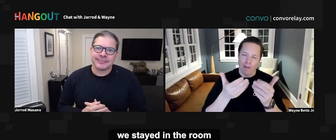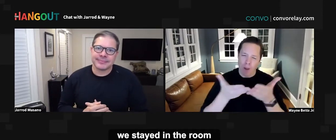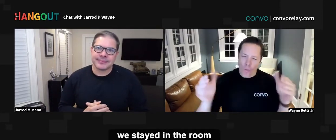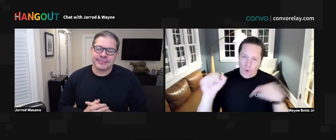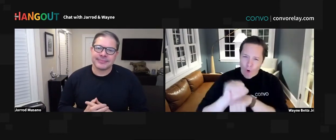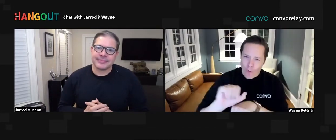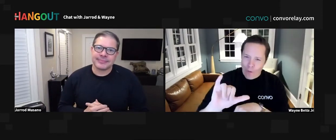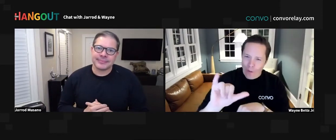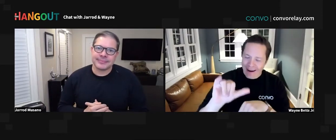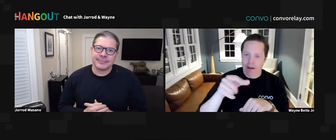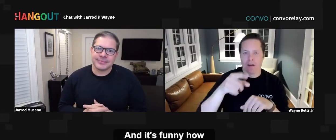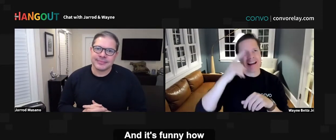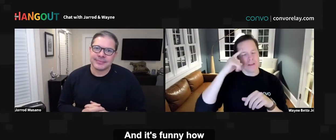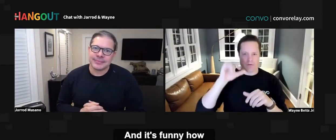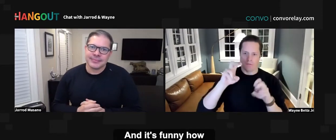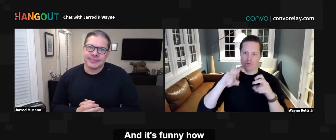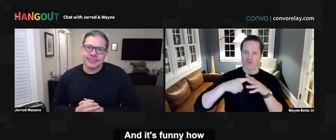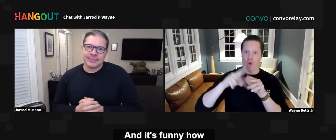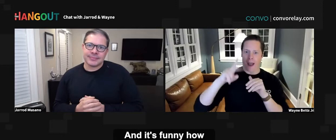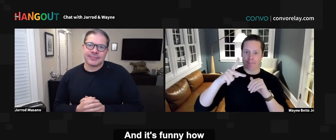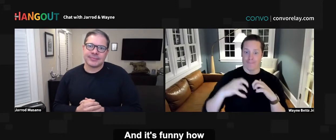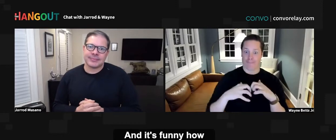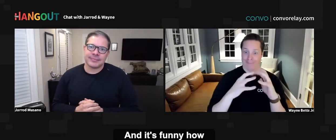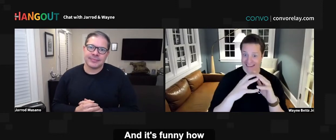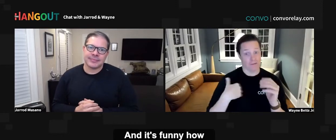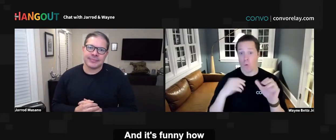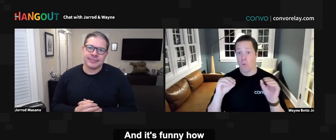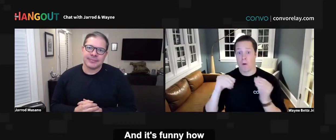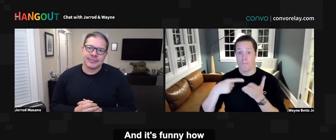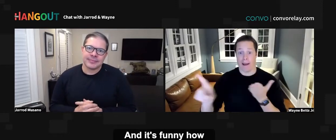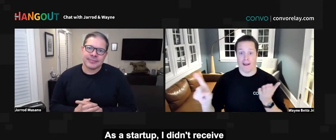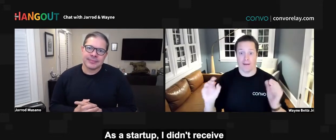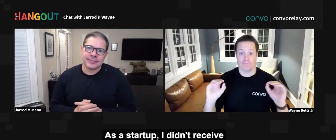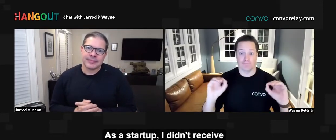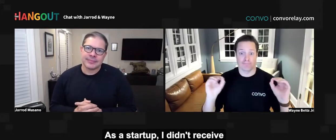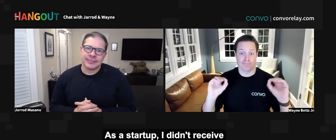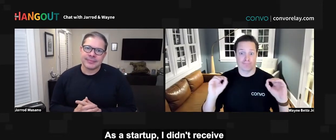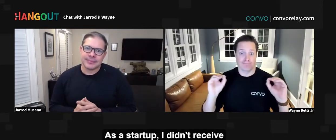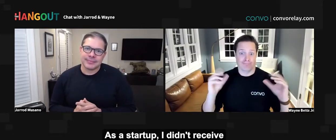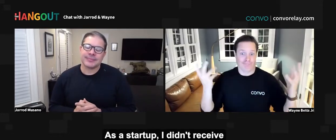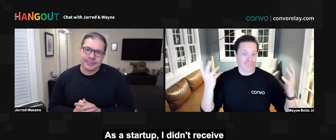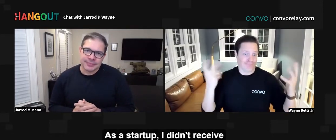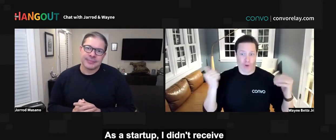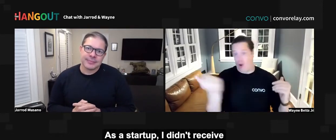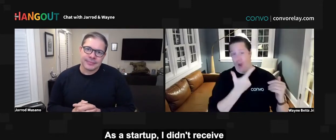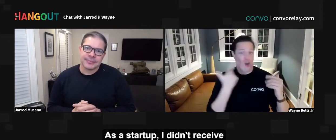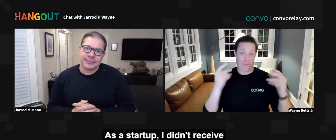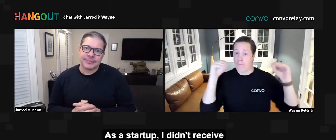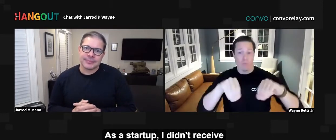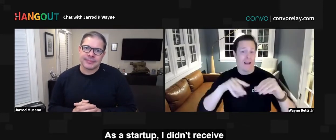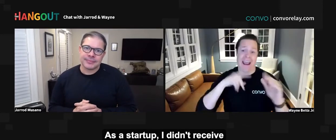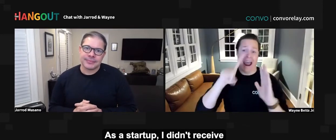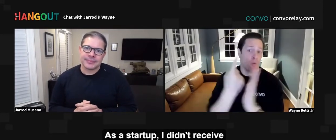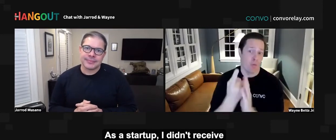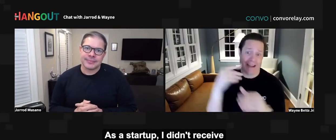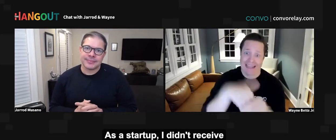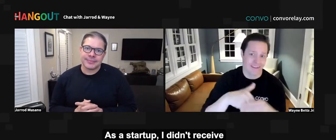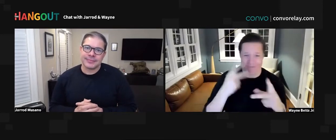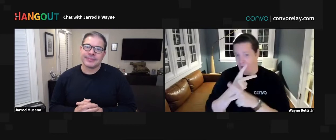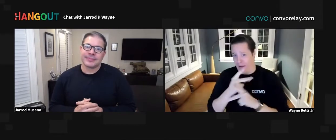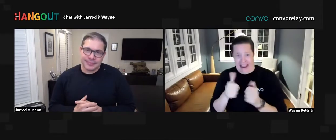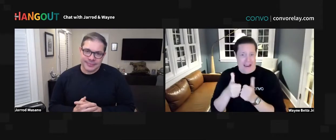conversation. We sure did. And it's funny how things work out, right? As a startup, I didn't receive any type of